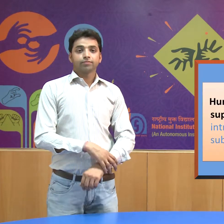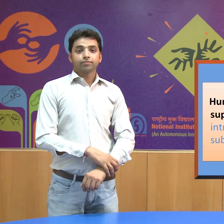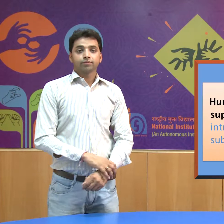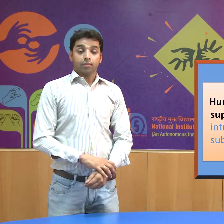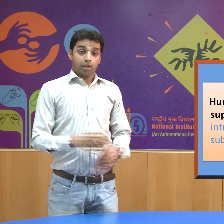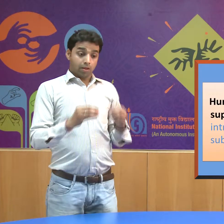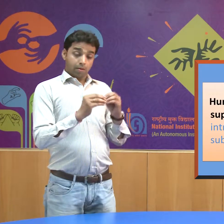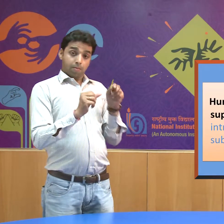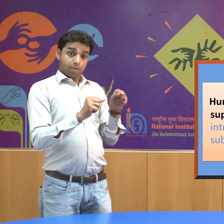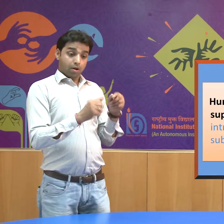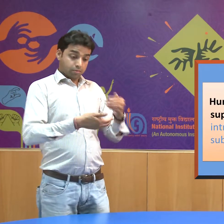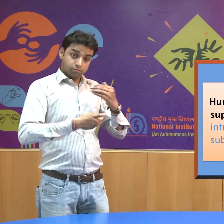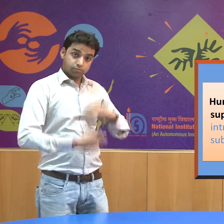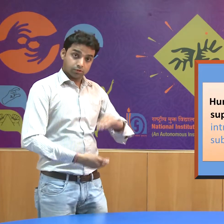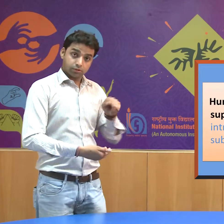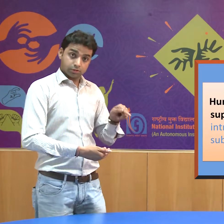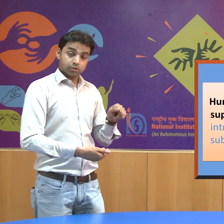Babur's son Humayun